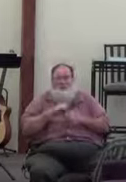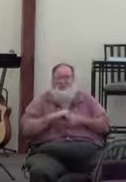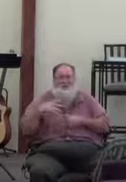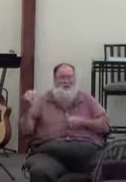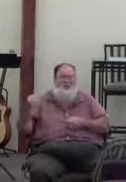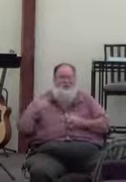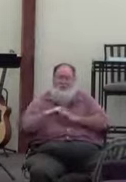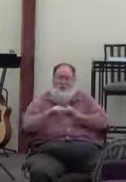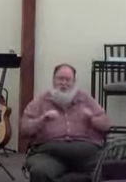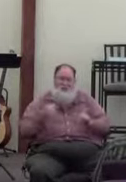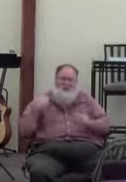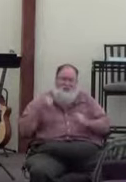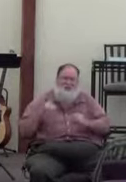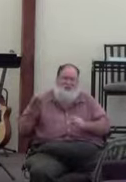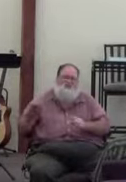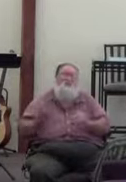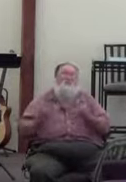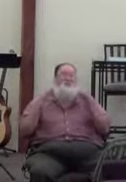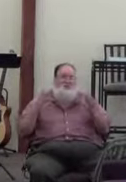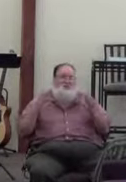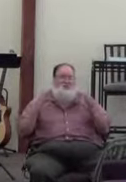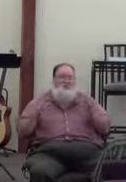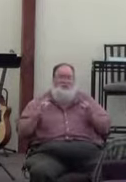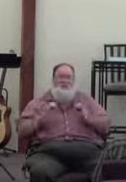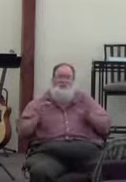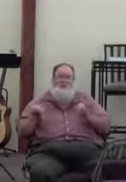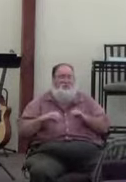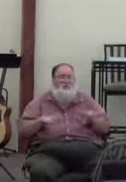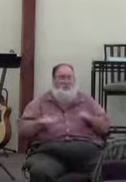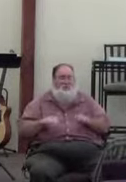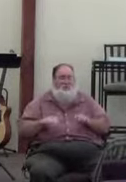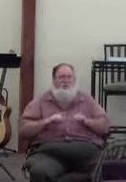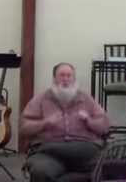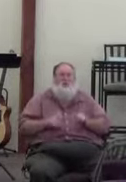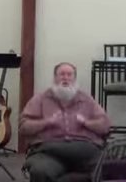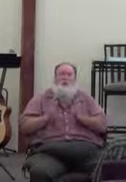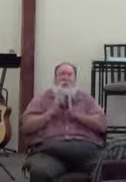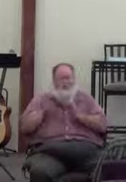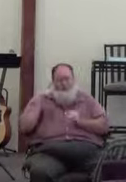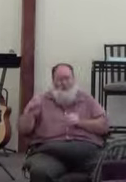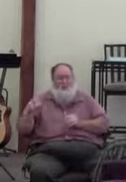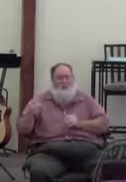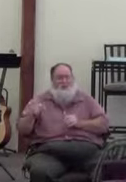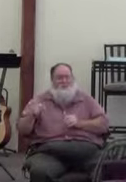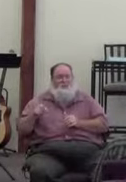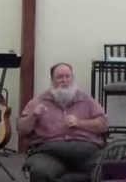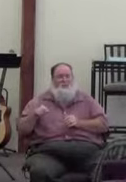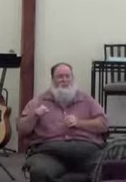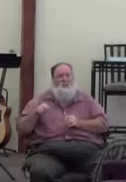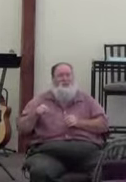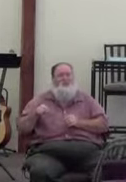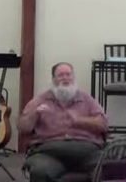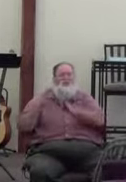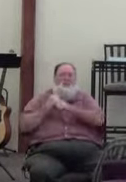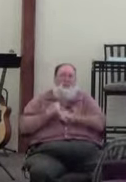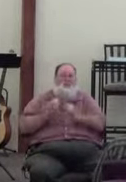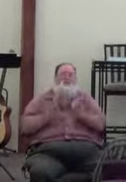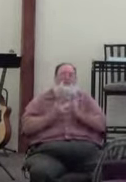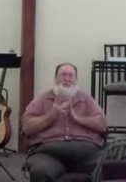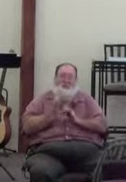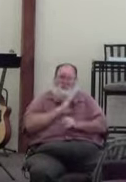about it but pray for him to accept Jesus Christ as Lord and Savior. That's all you can do for